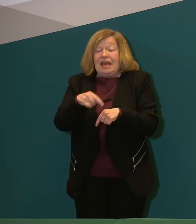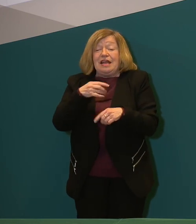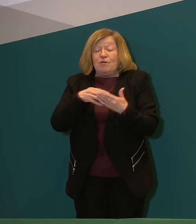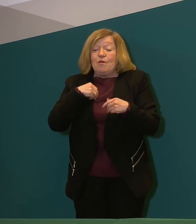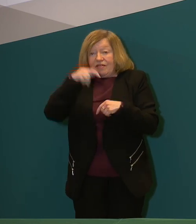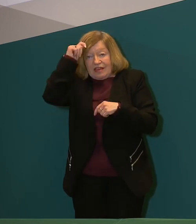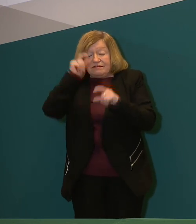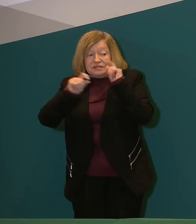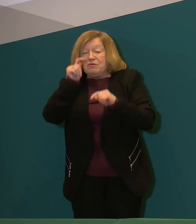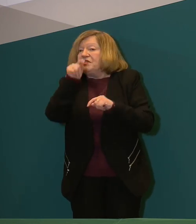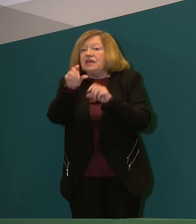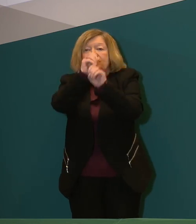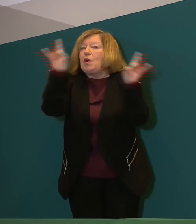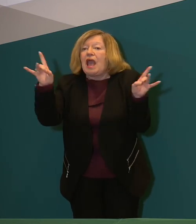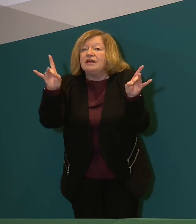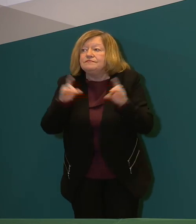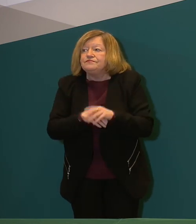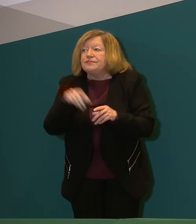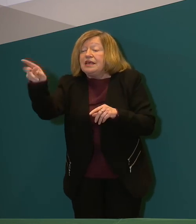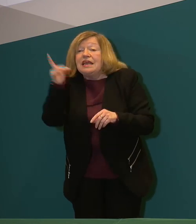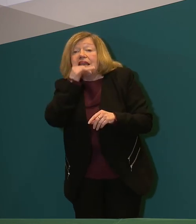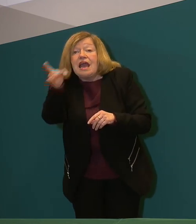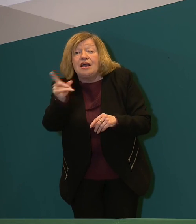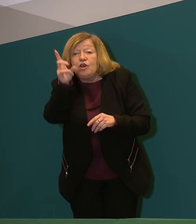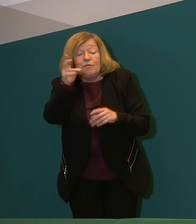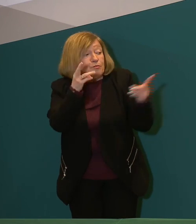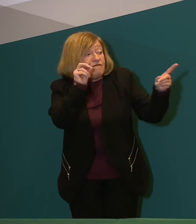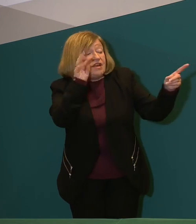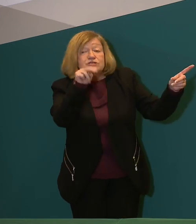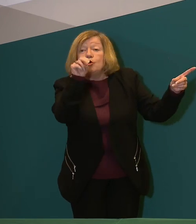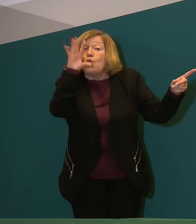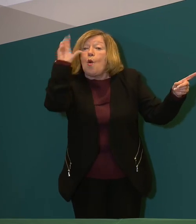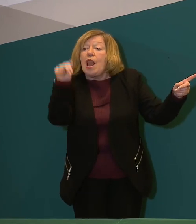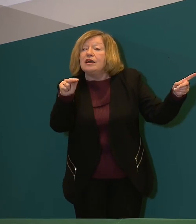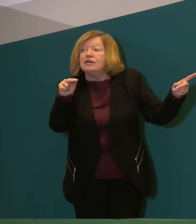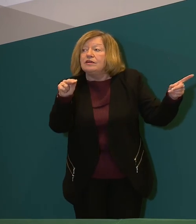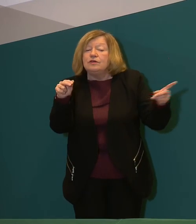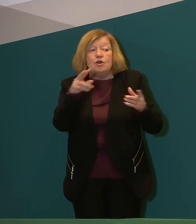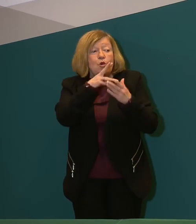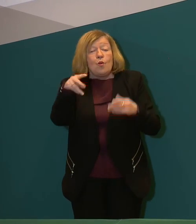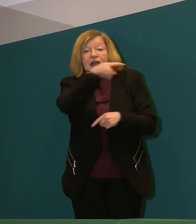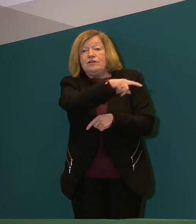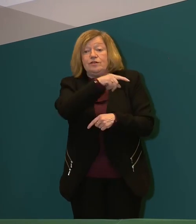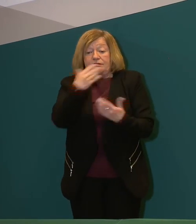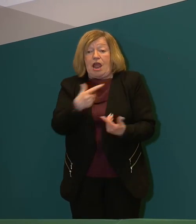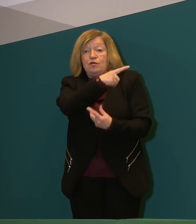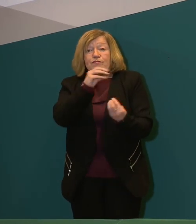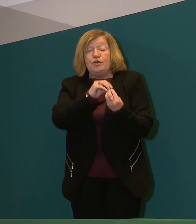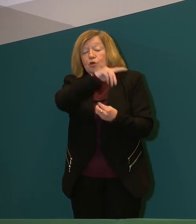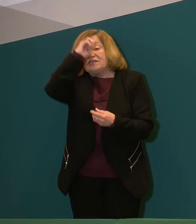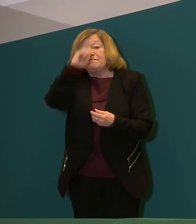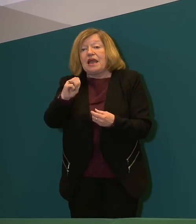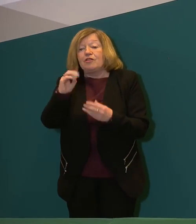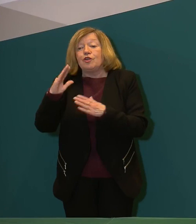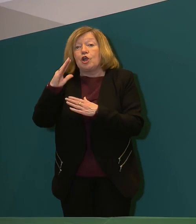we have in mind. We think that's okay. And can I ask Professor Nolan, so when are you saying now that you expect